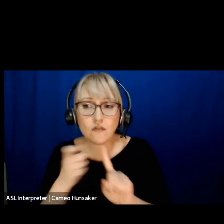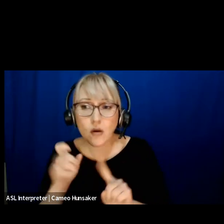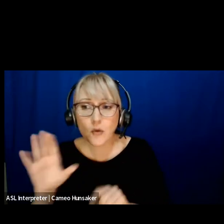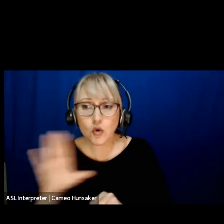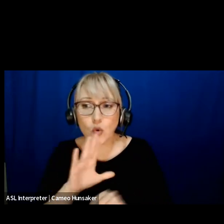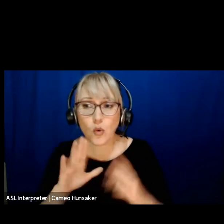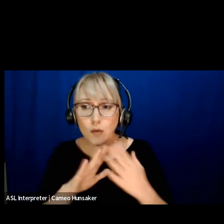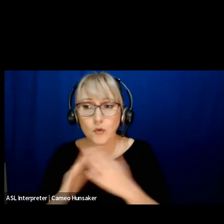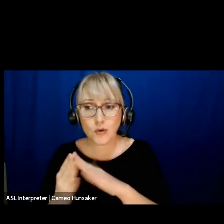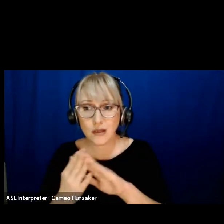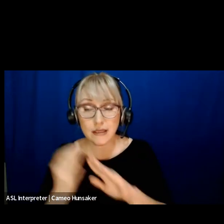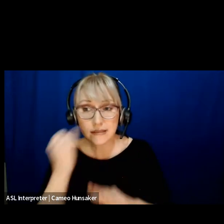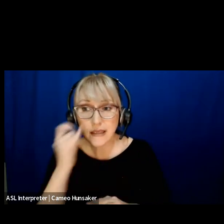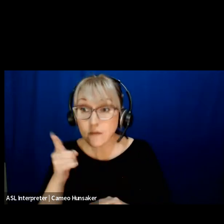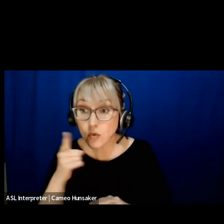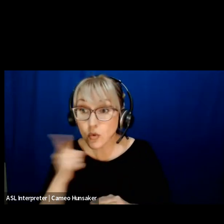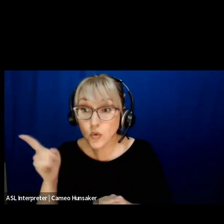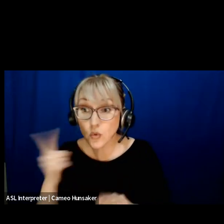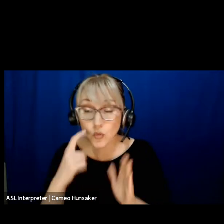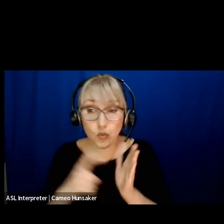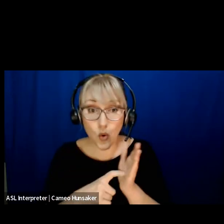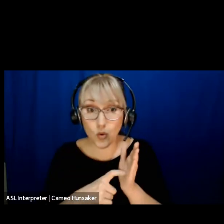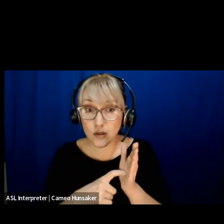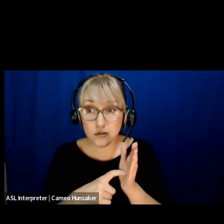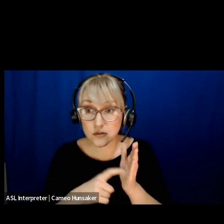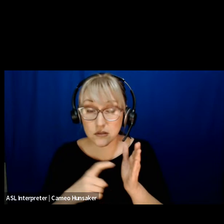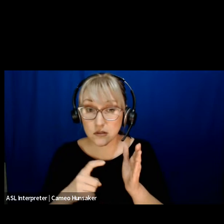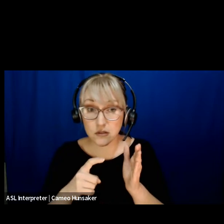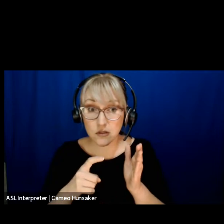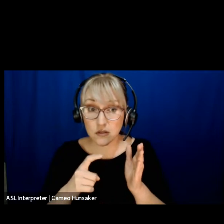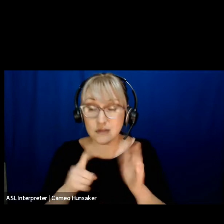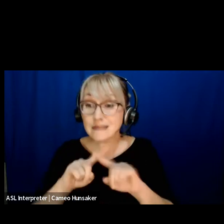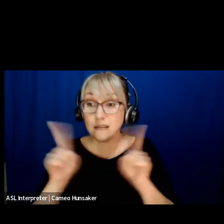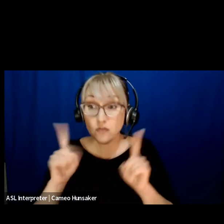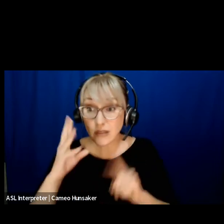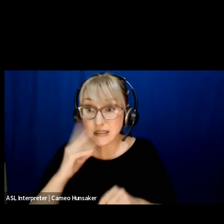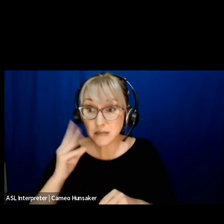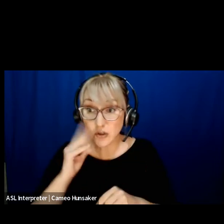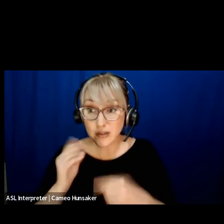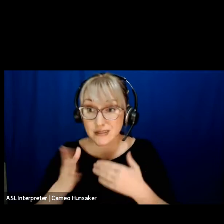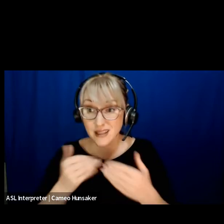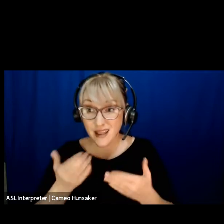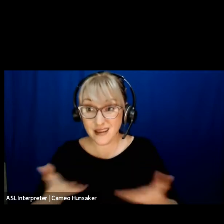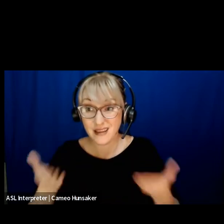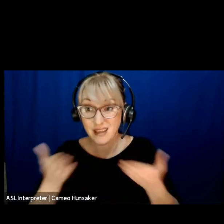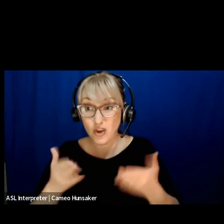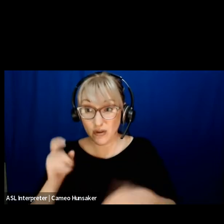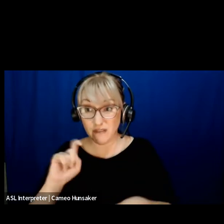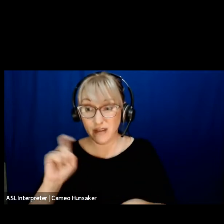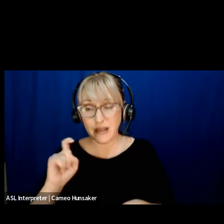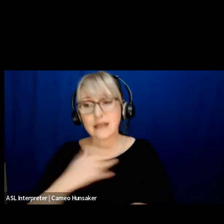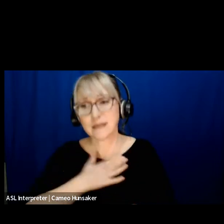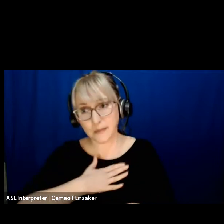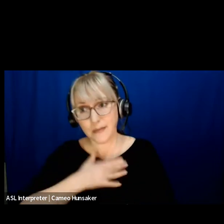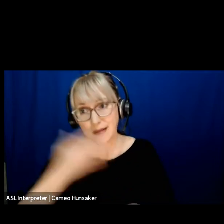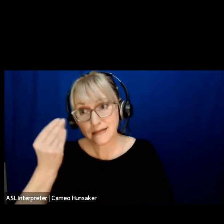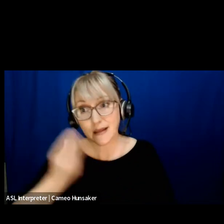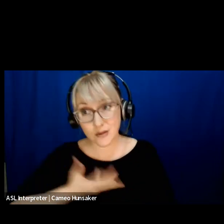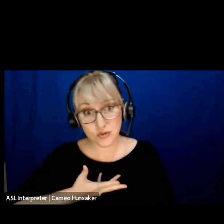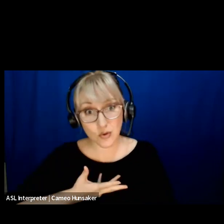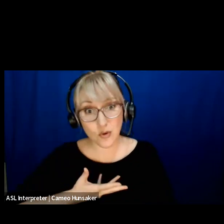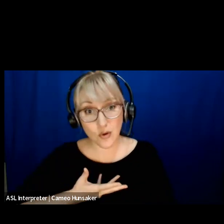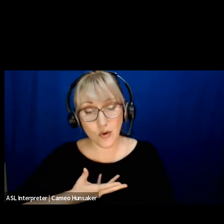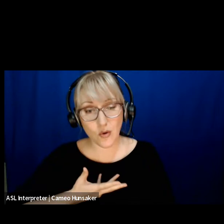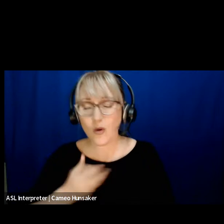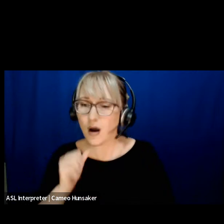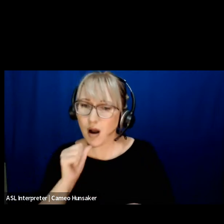not have that same experience that we had here in Phoenix, let us know. Because I'm